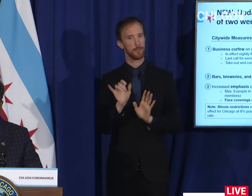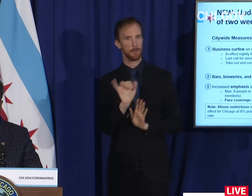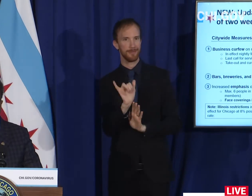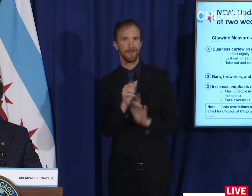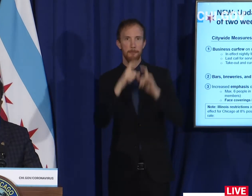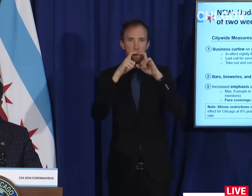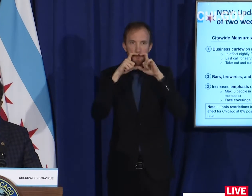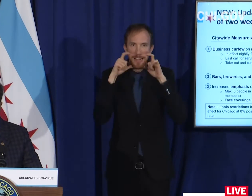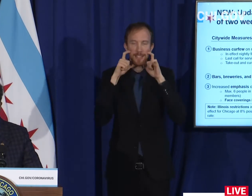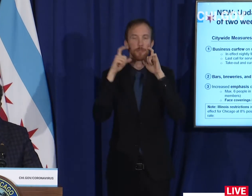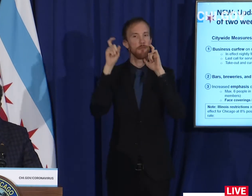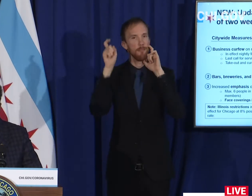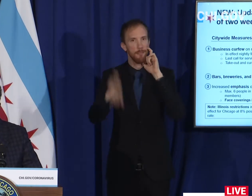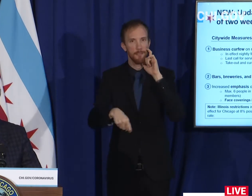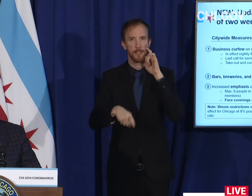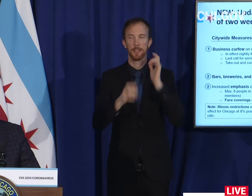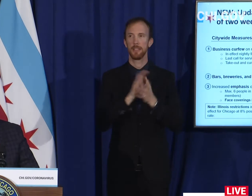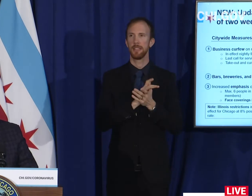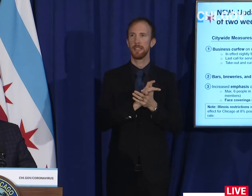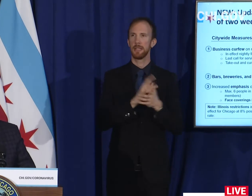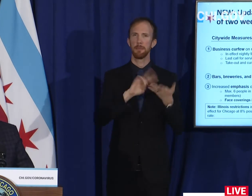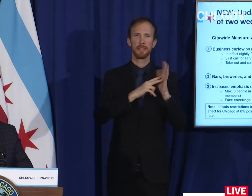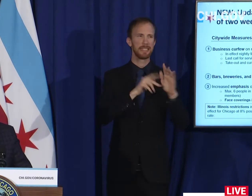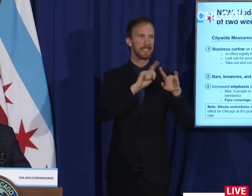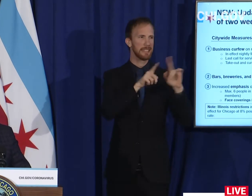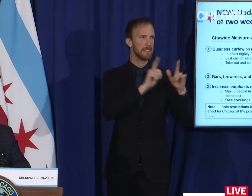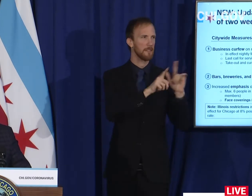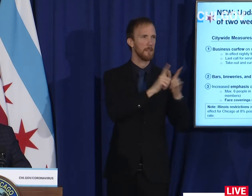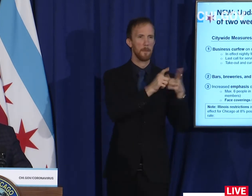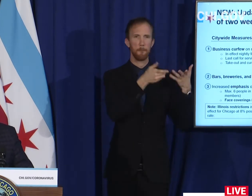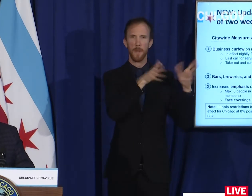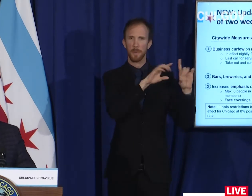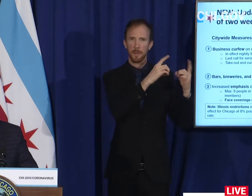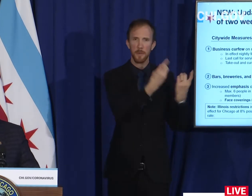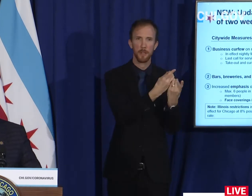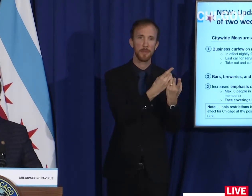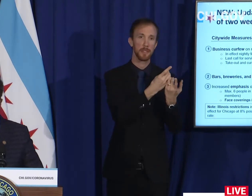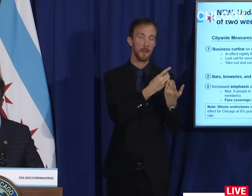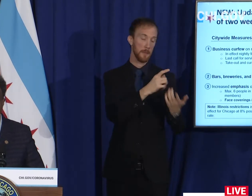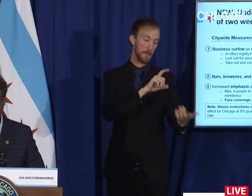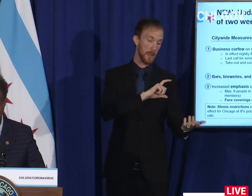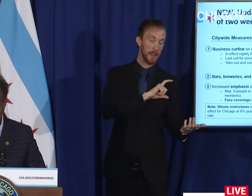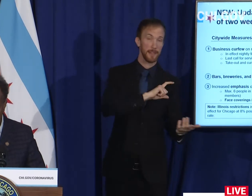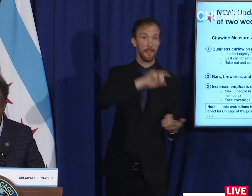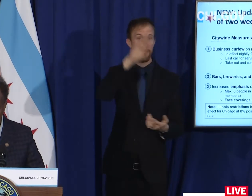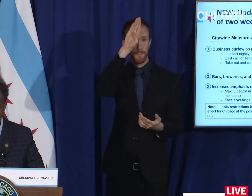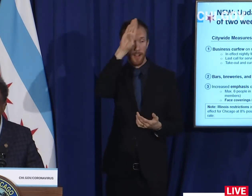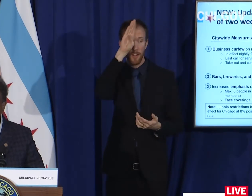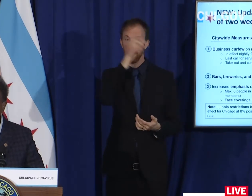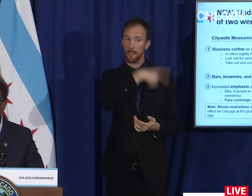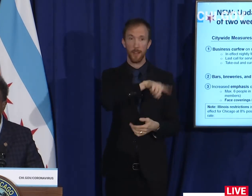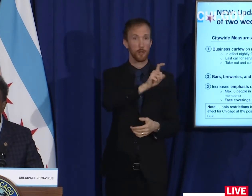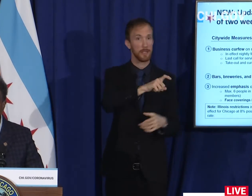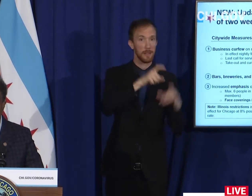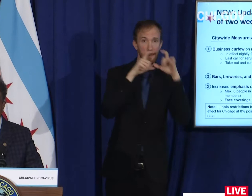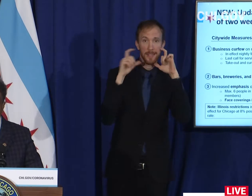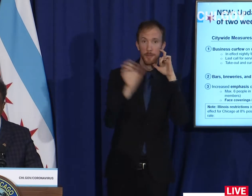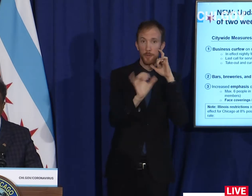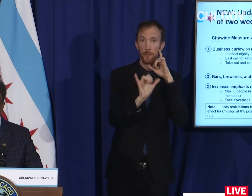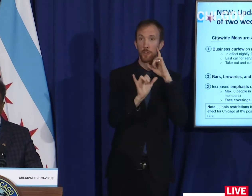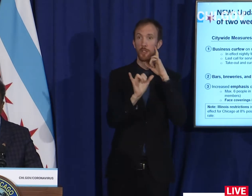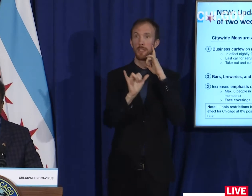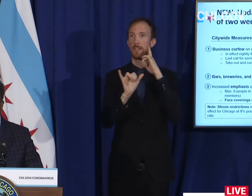This includes our public-facing departments and agencies like police and fire, as well as streets and